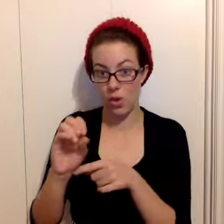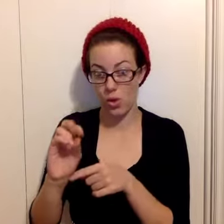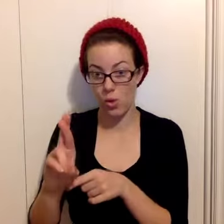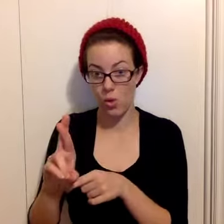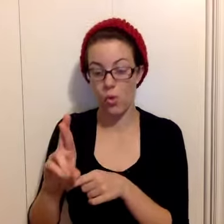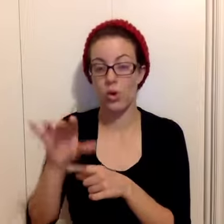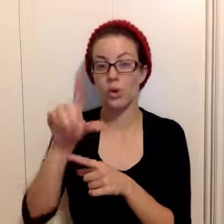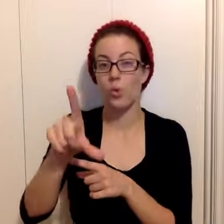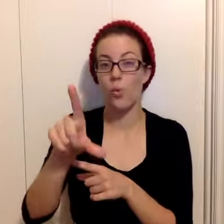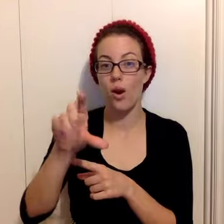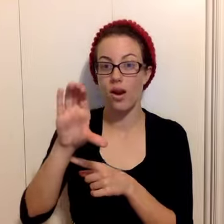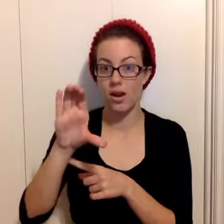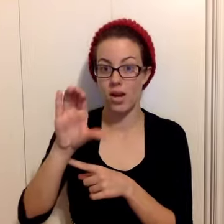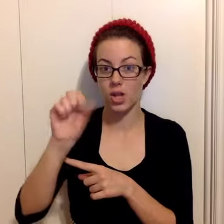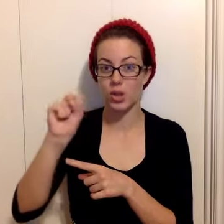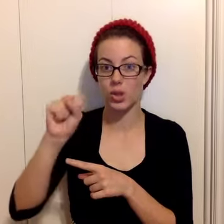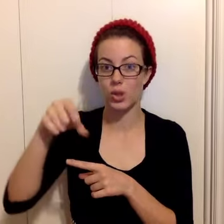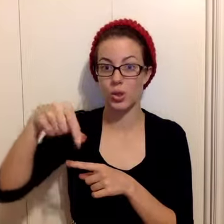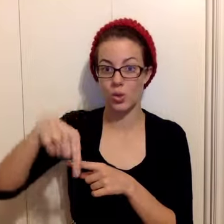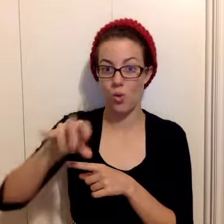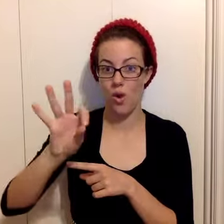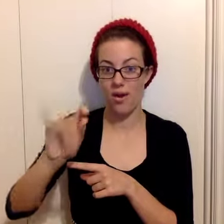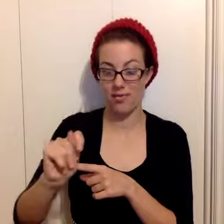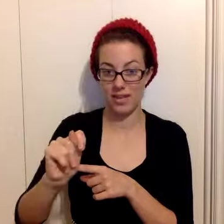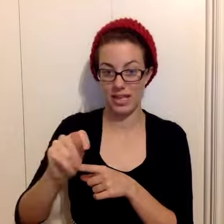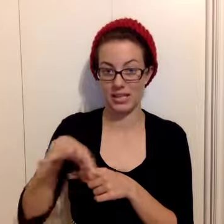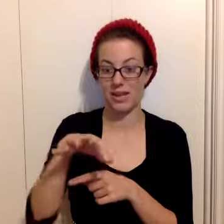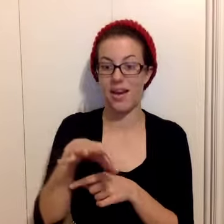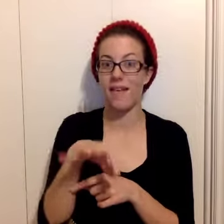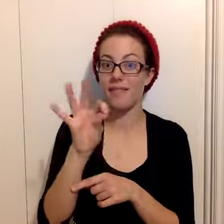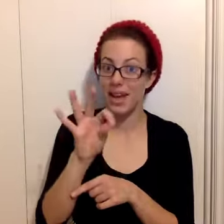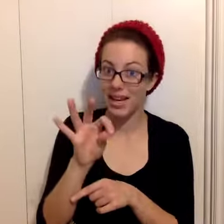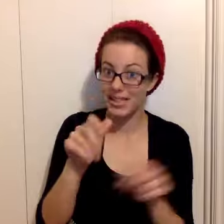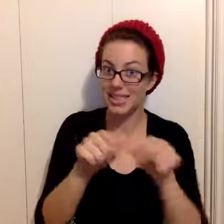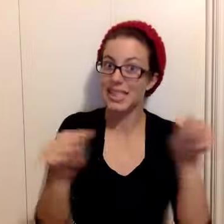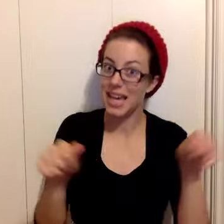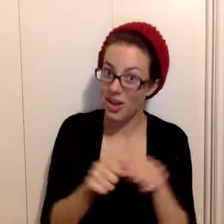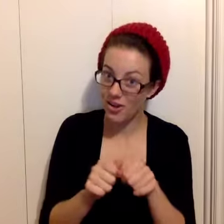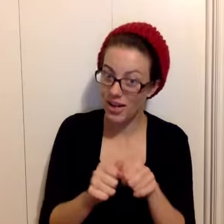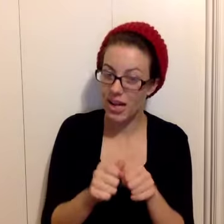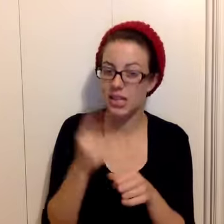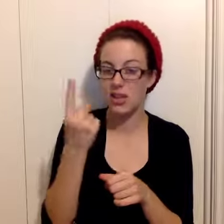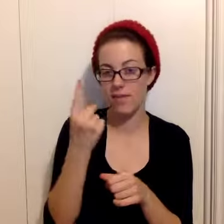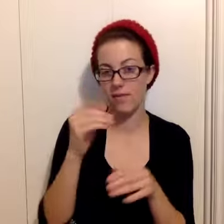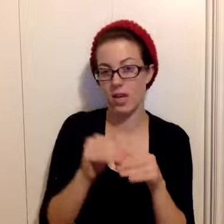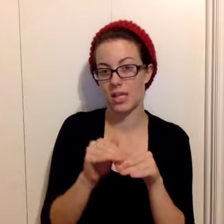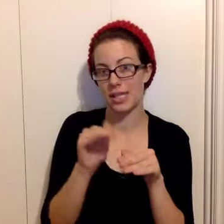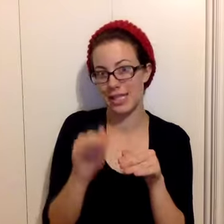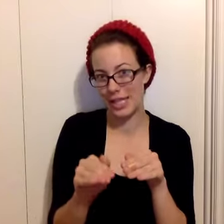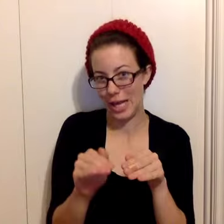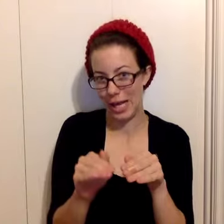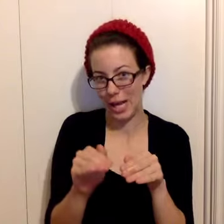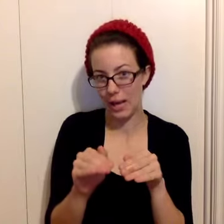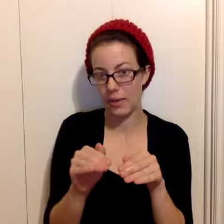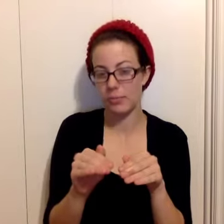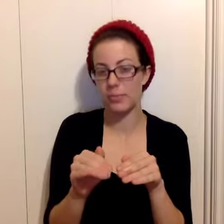Finding the area is the first step to calculate the cost for the cement.